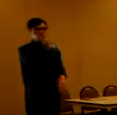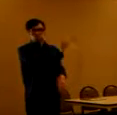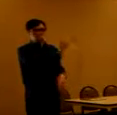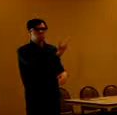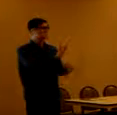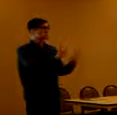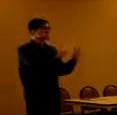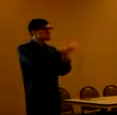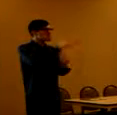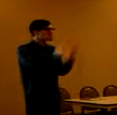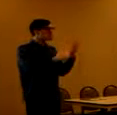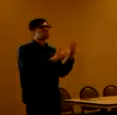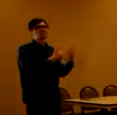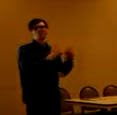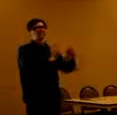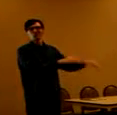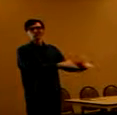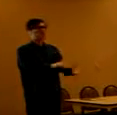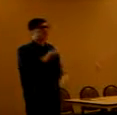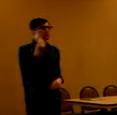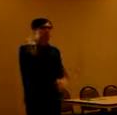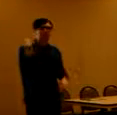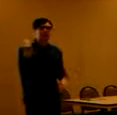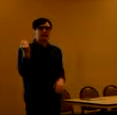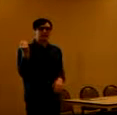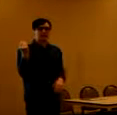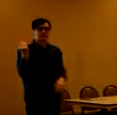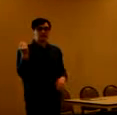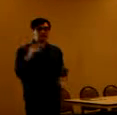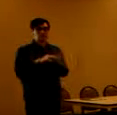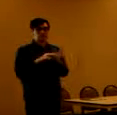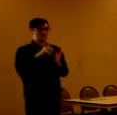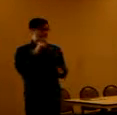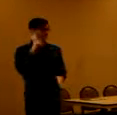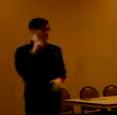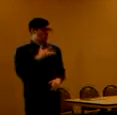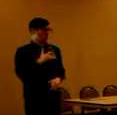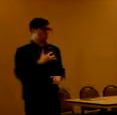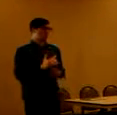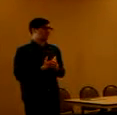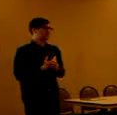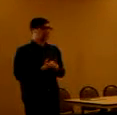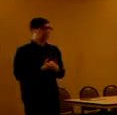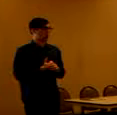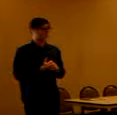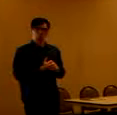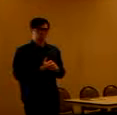They don't really care about the deaf. They don't socialize. They just want the money. They don't have a deaf